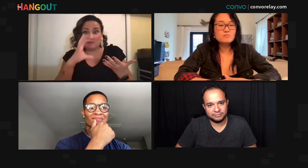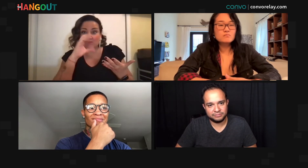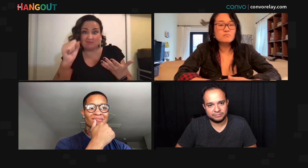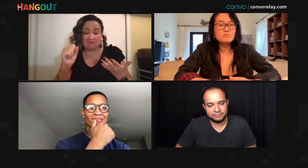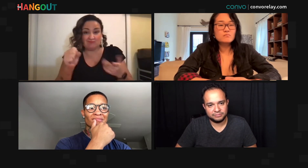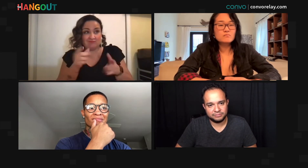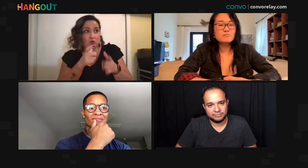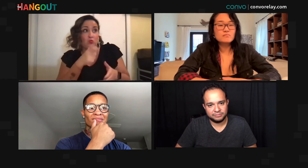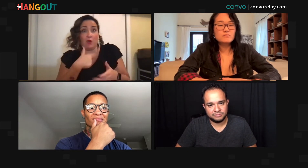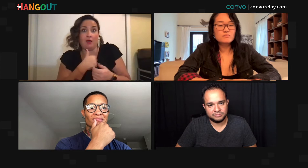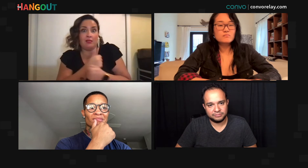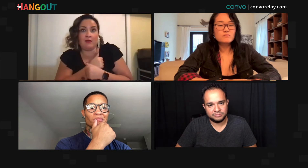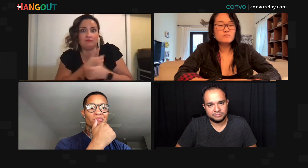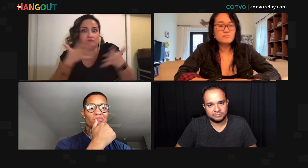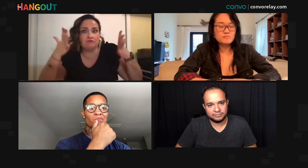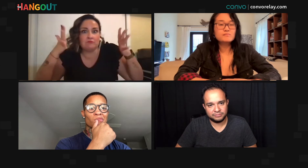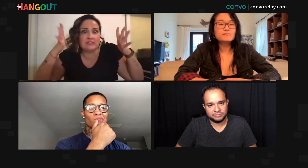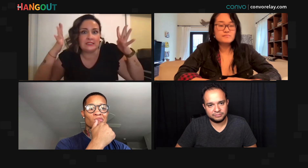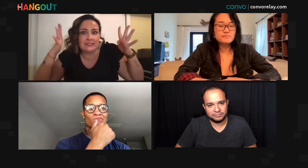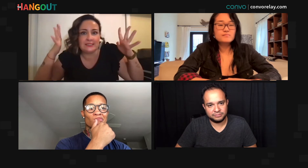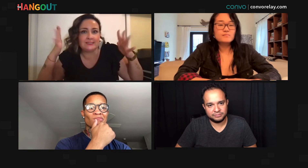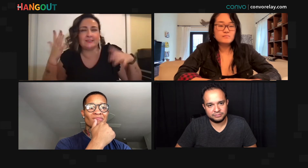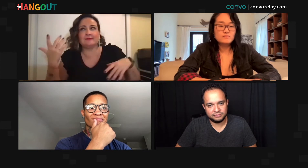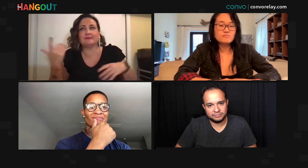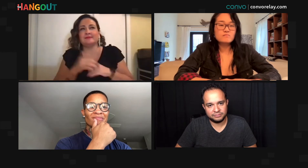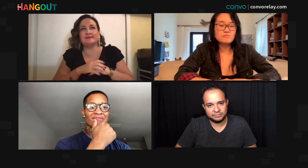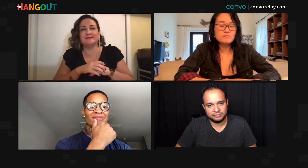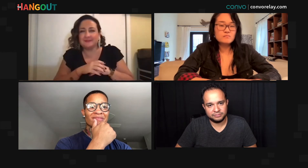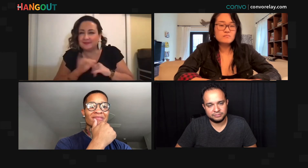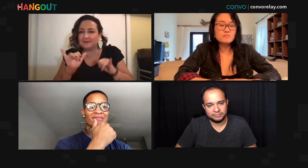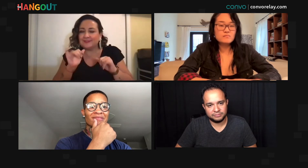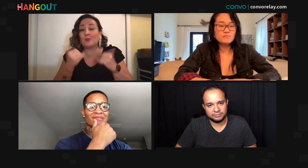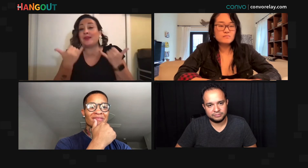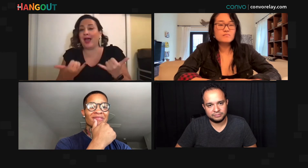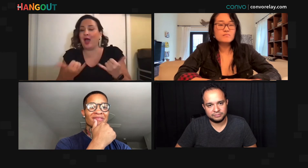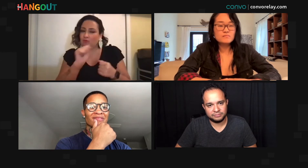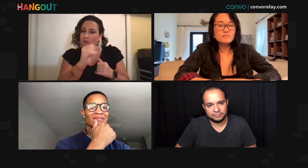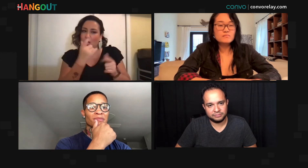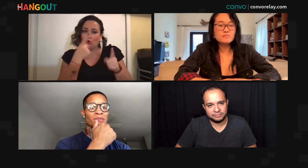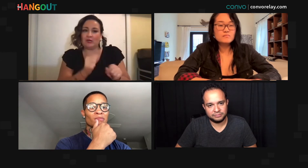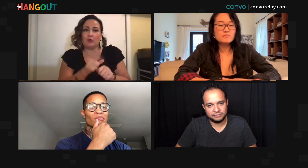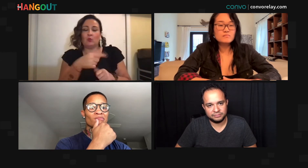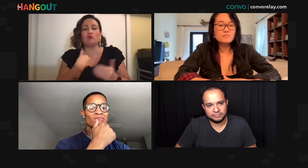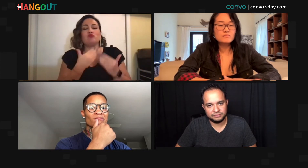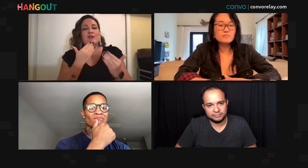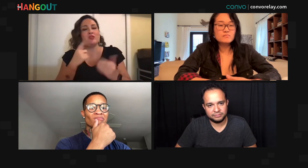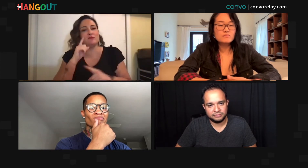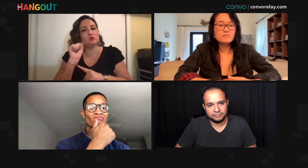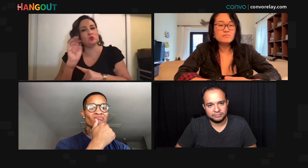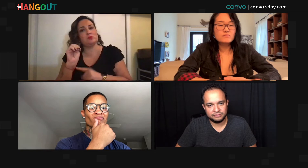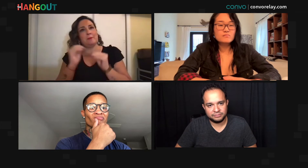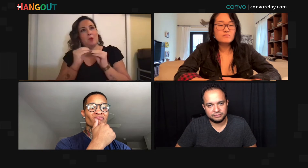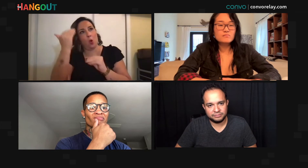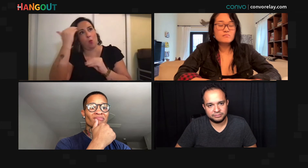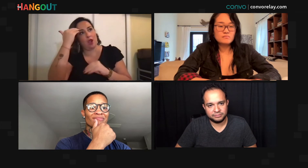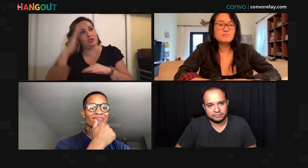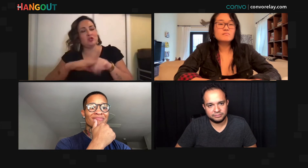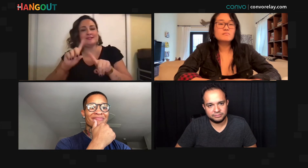still figuring it out, and they just know who they're attracted to, and that's it. So I think I agree with you. I'm grateful for